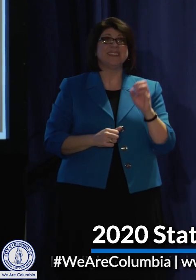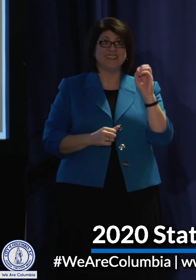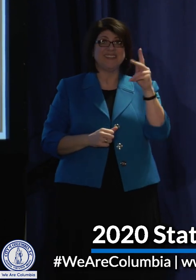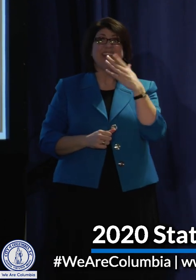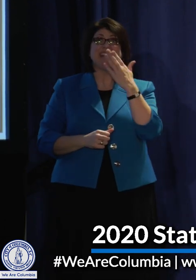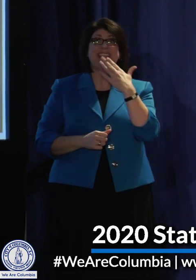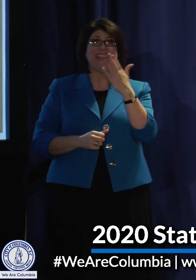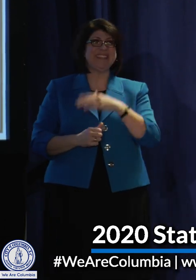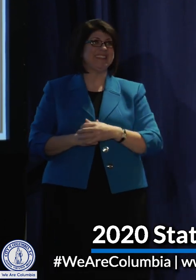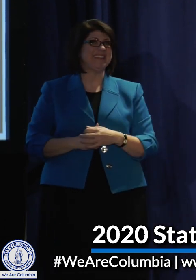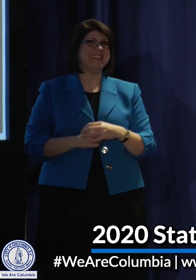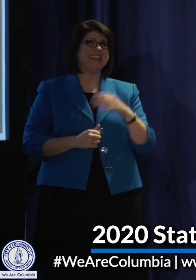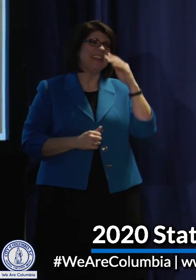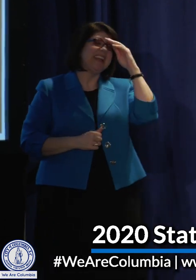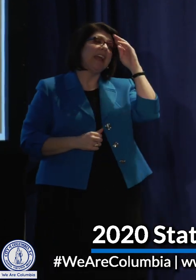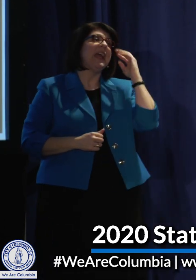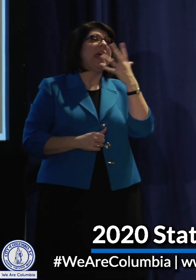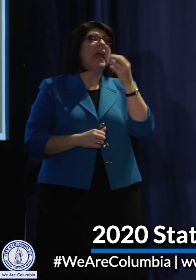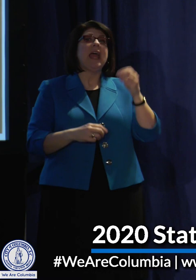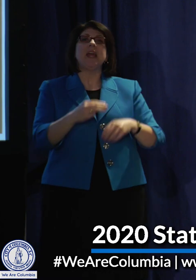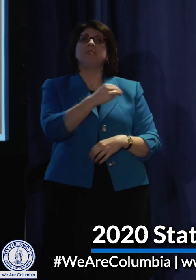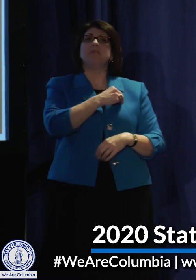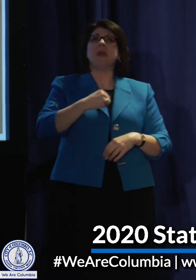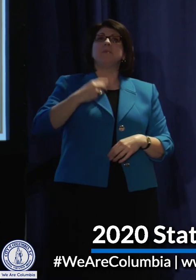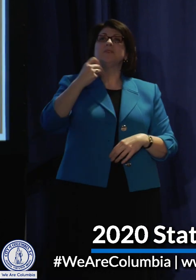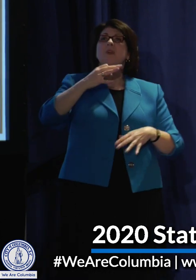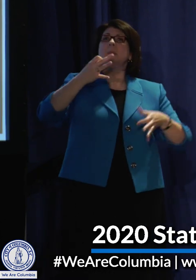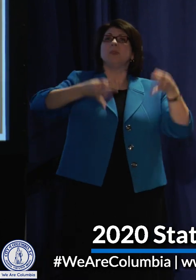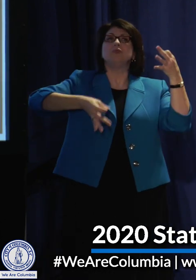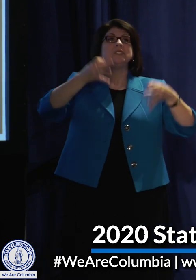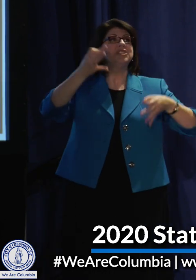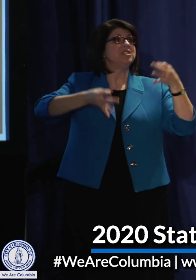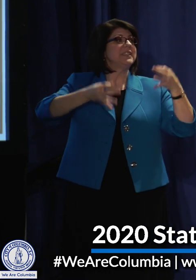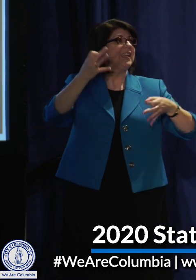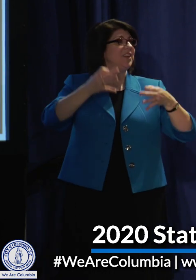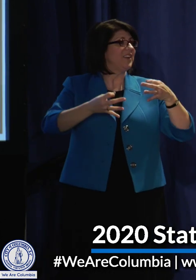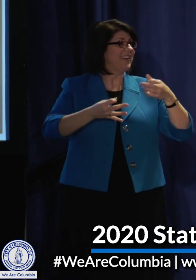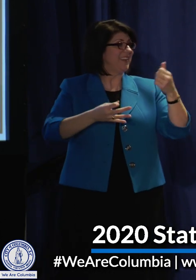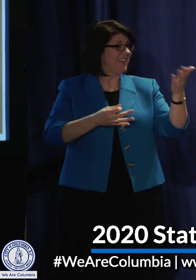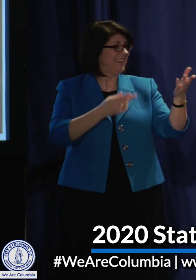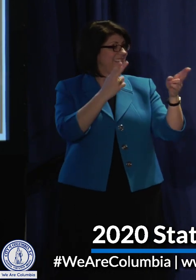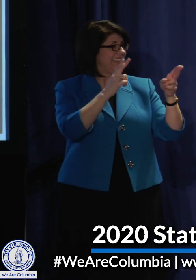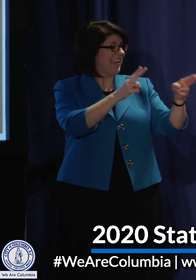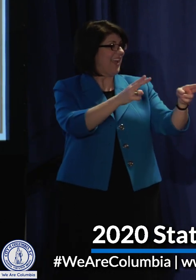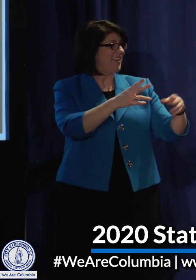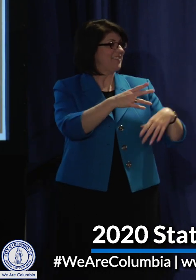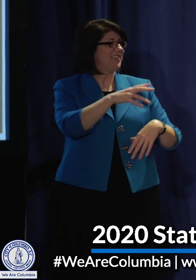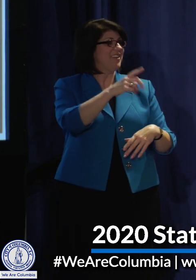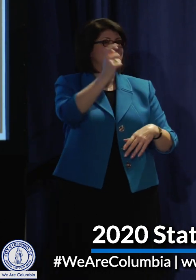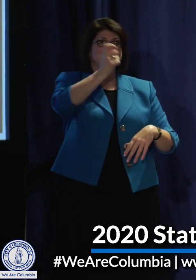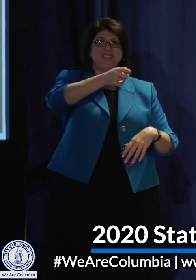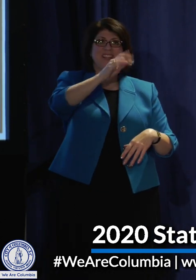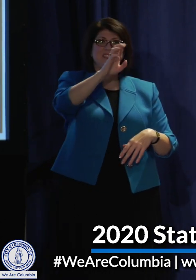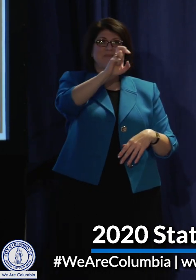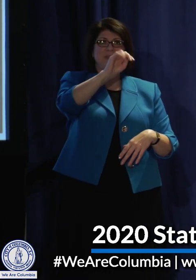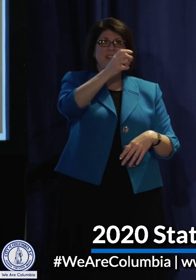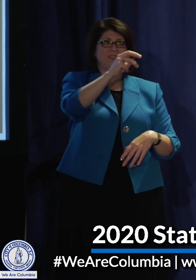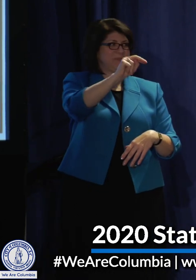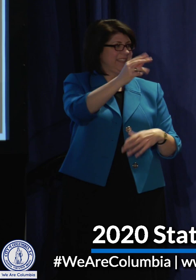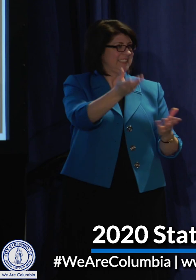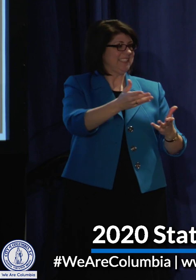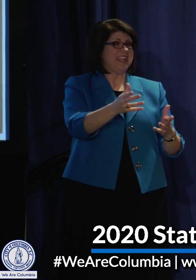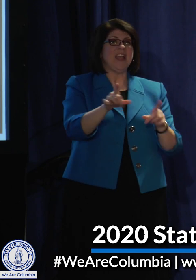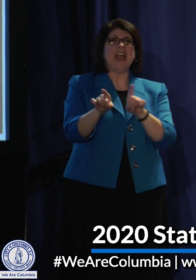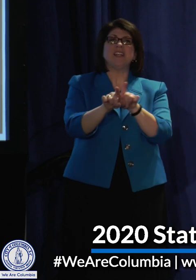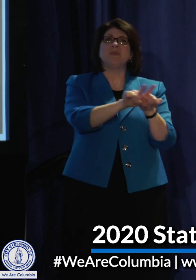Okay, thank you. And members of the judiciary, including the Honorable Judge Benjamin here, as